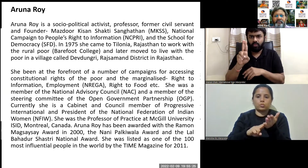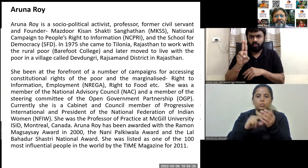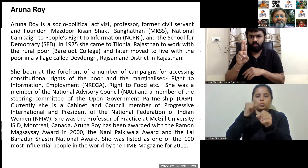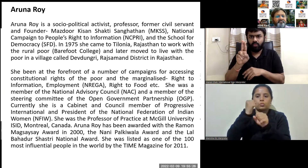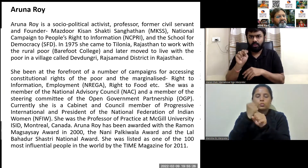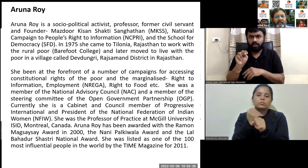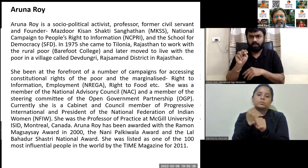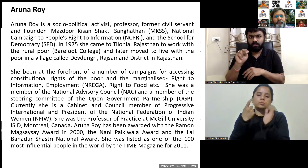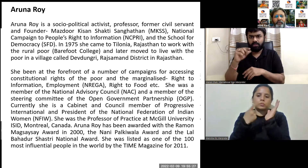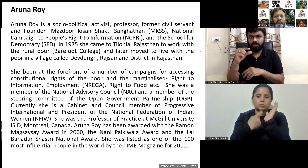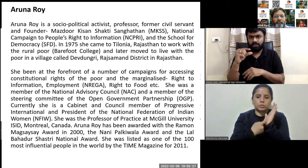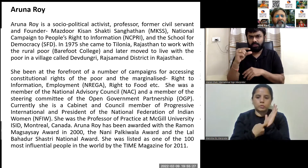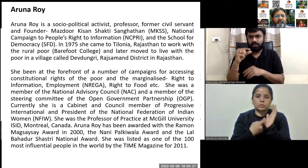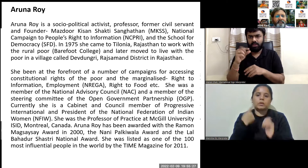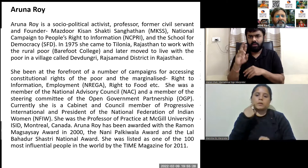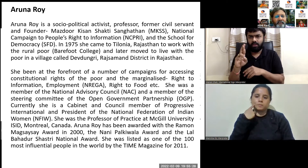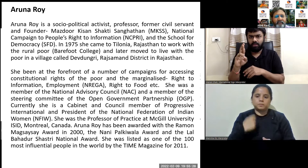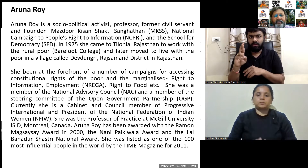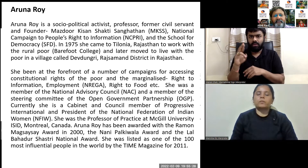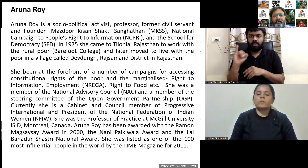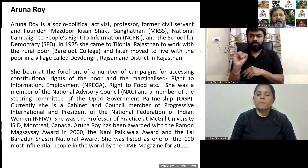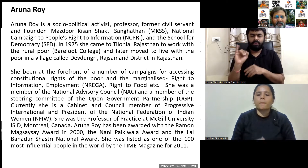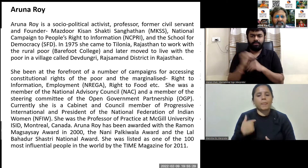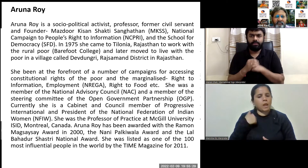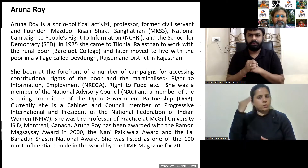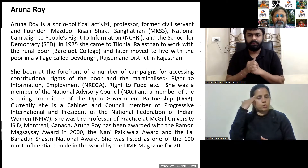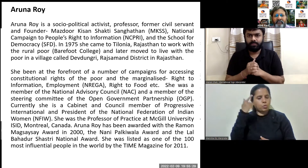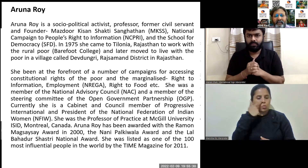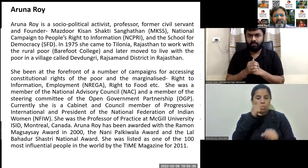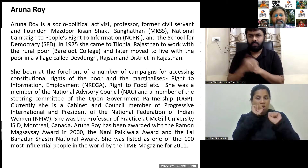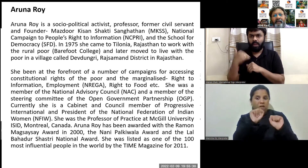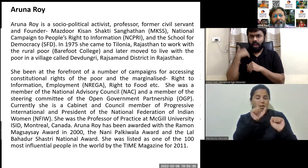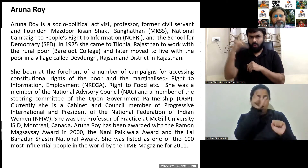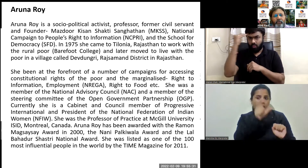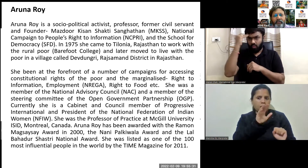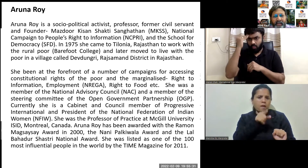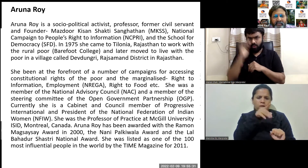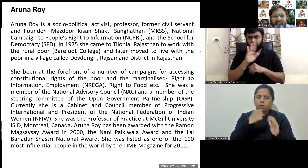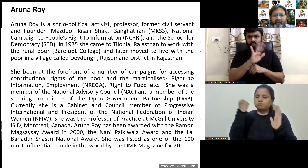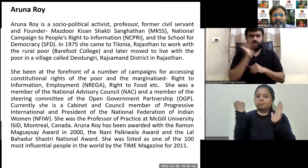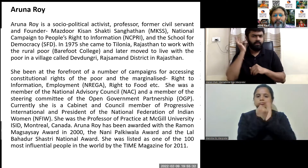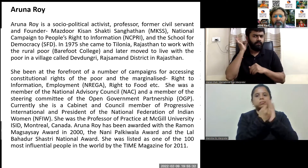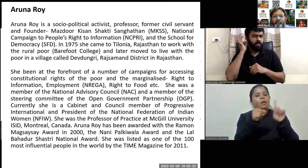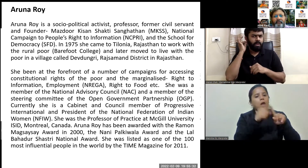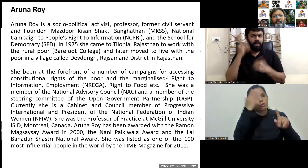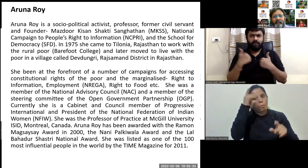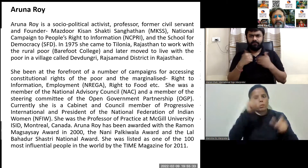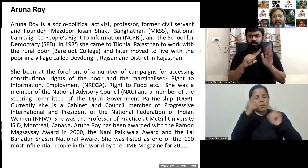to information, as we know today, that is her, she has a stamp over that.